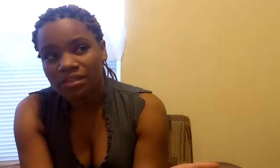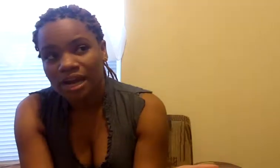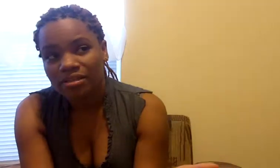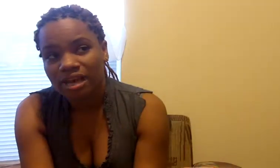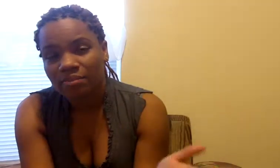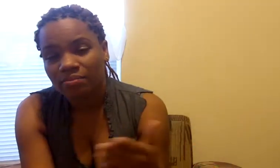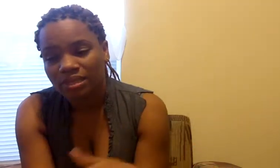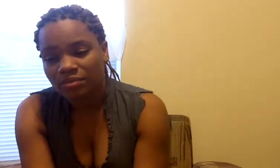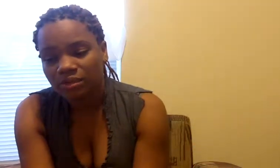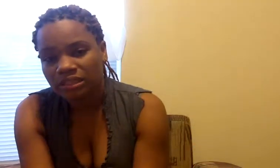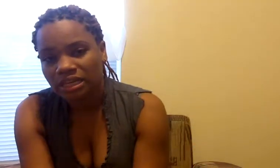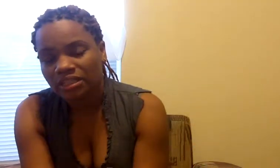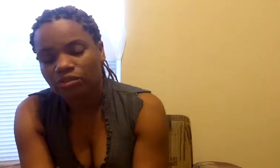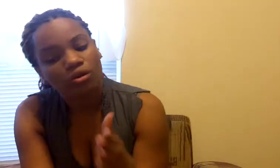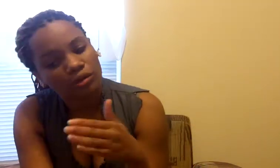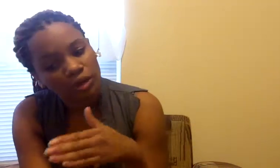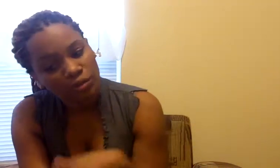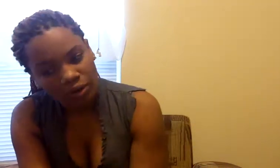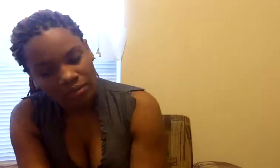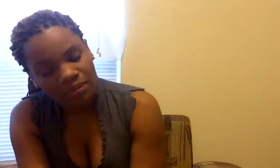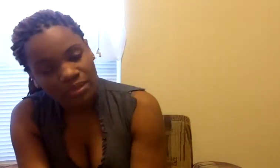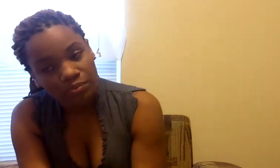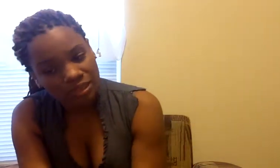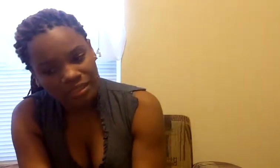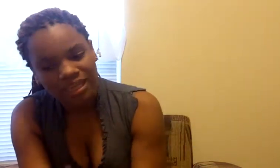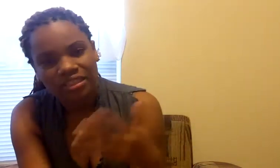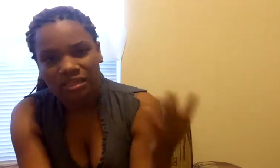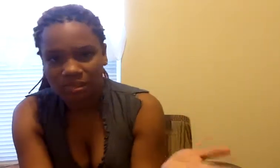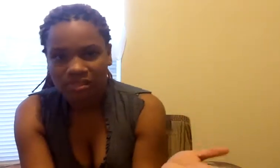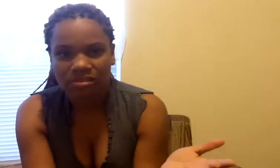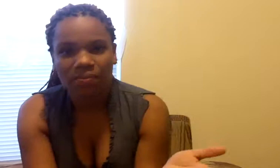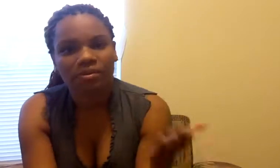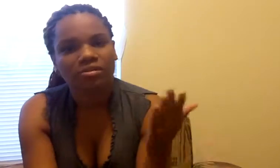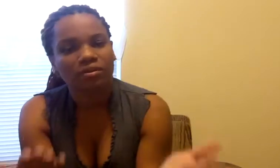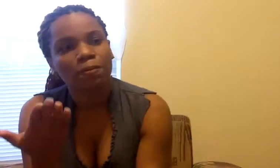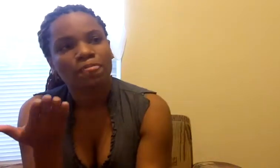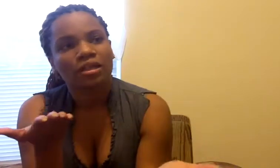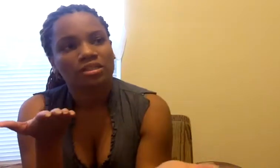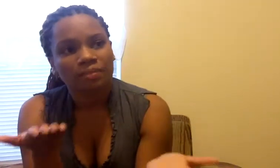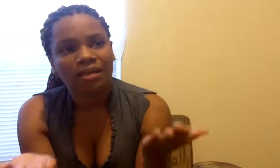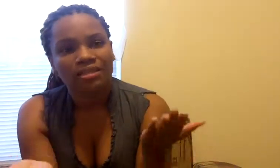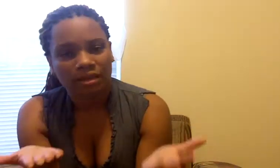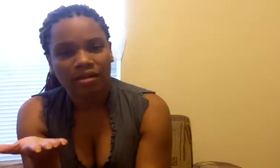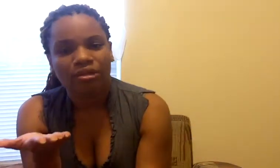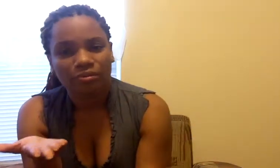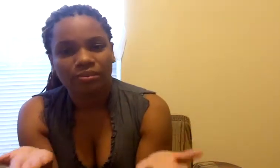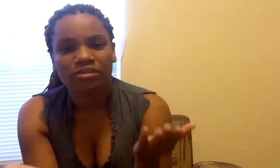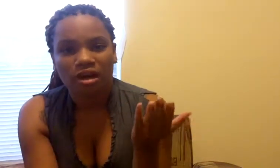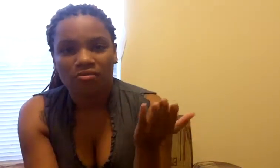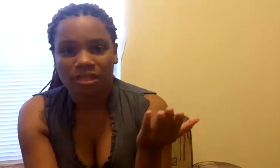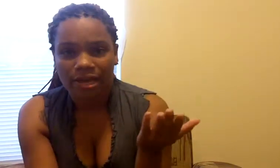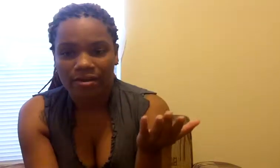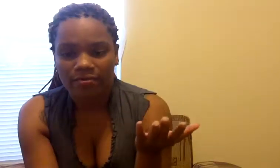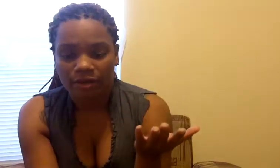entire time and miss the presentation, or read the presentation and miss the interpreter. So to balance that out, it would be to always have